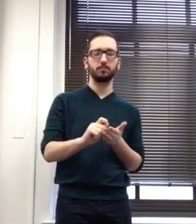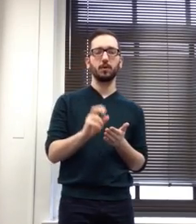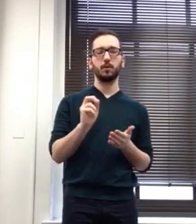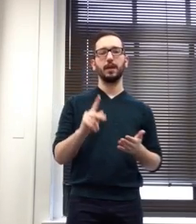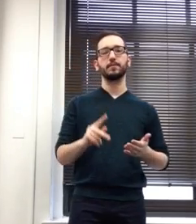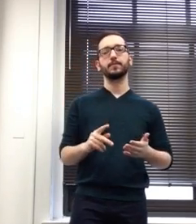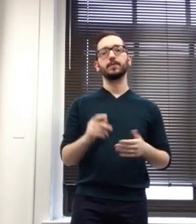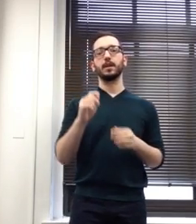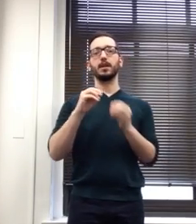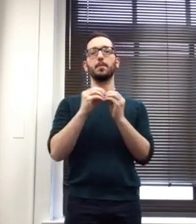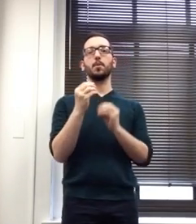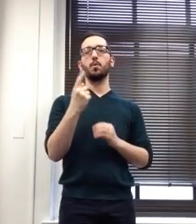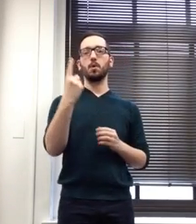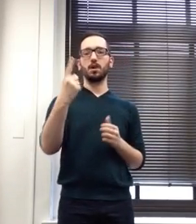Okay, number 1, it allows for movement.